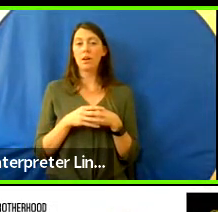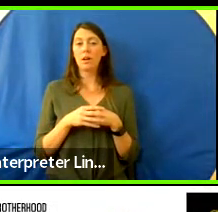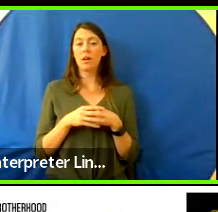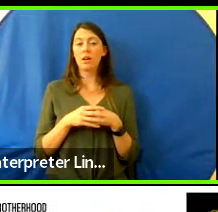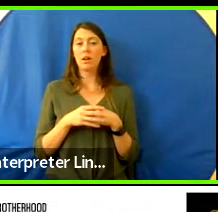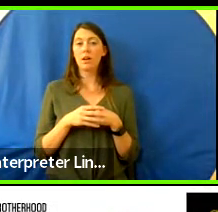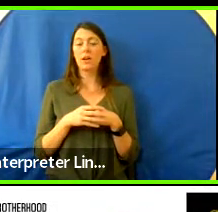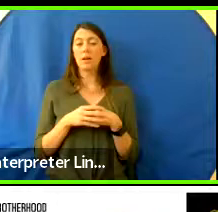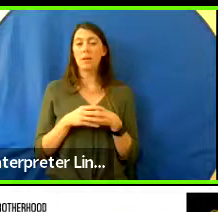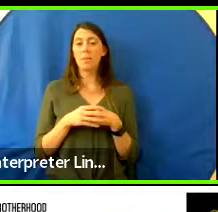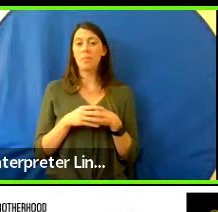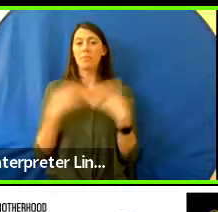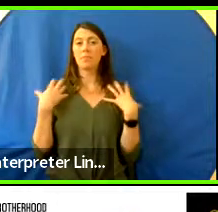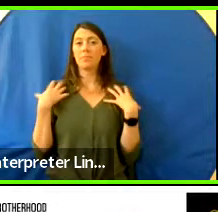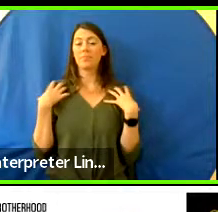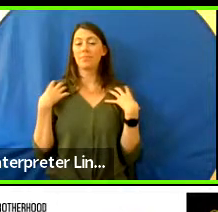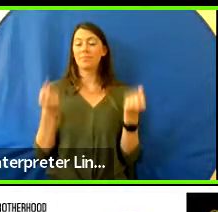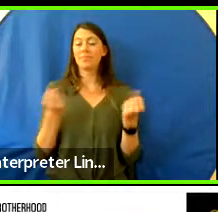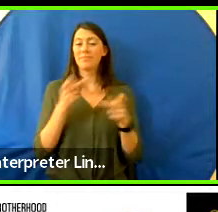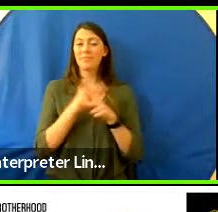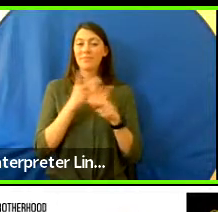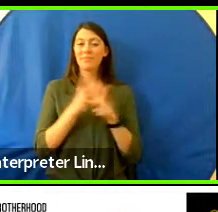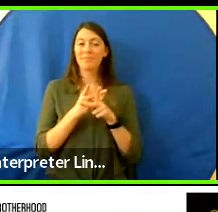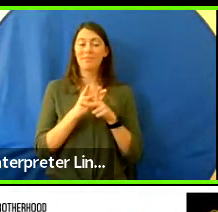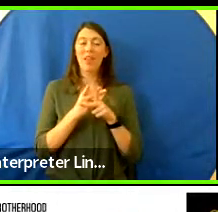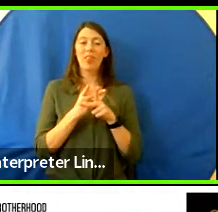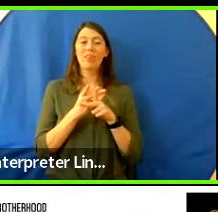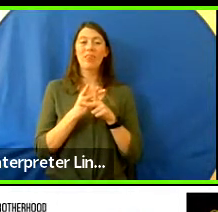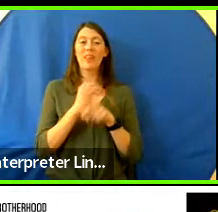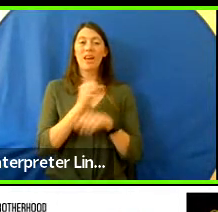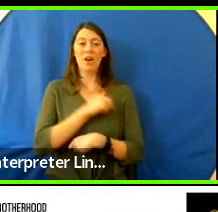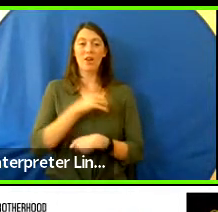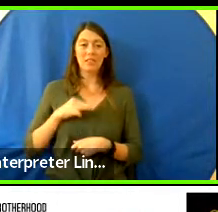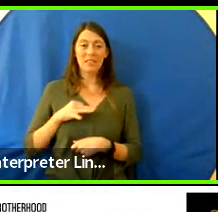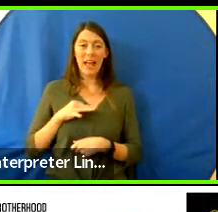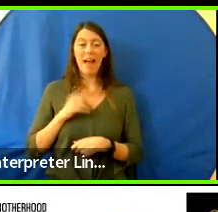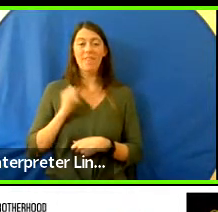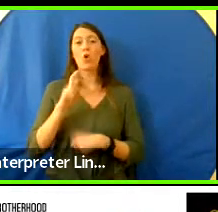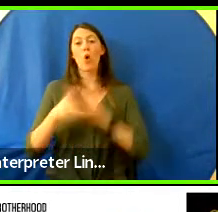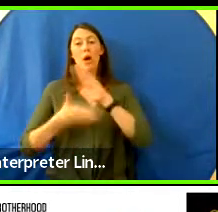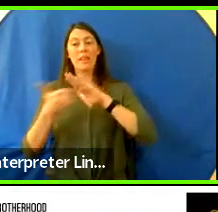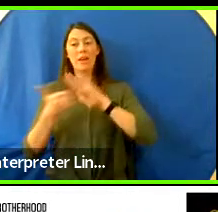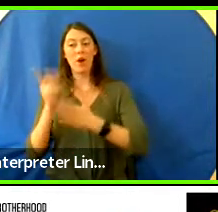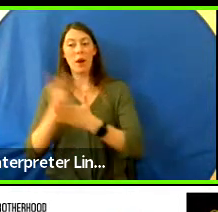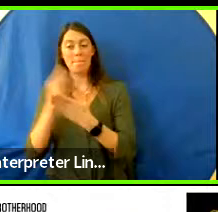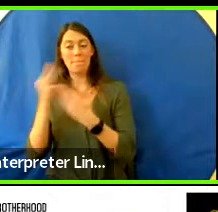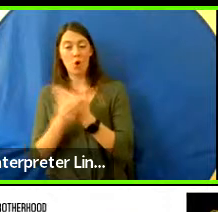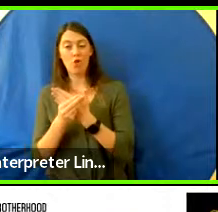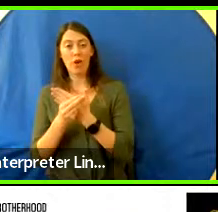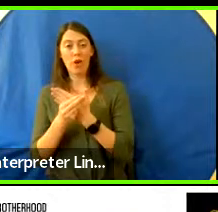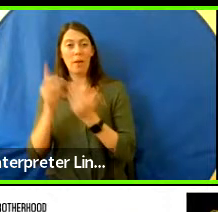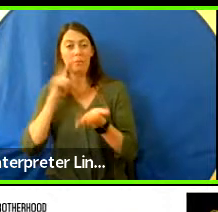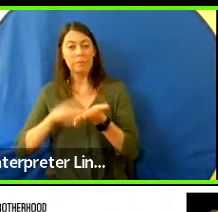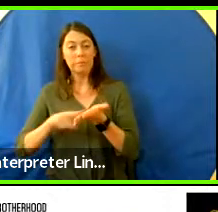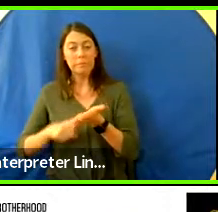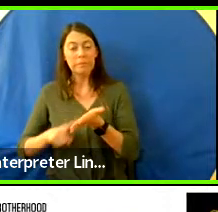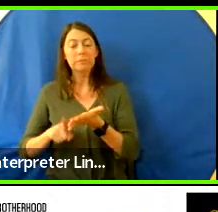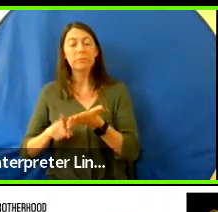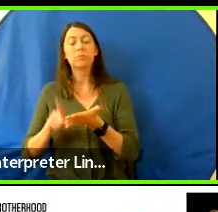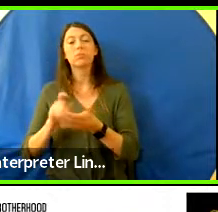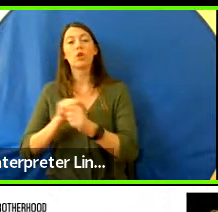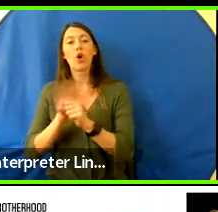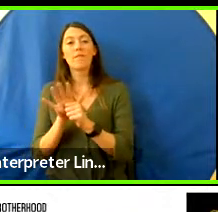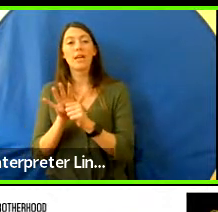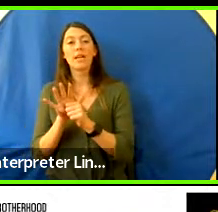both healthcare practitioners and run programs. And so a lot of ideas flowed about